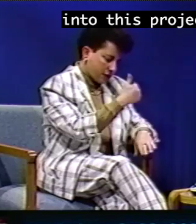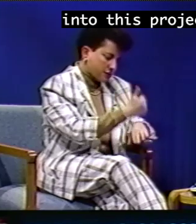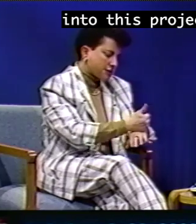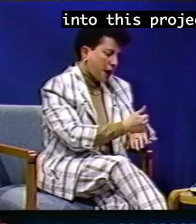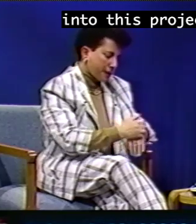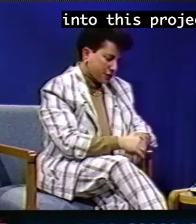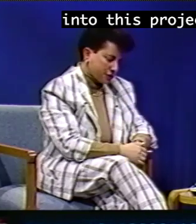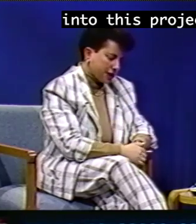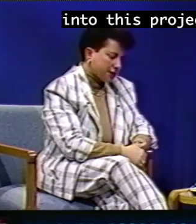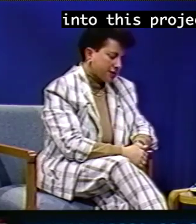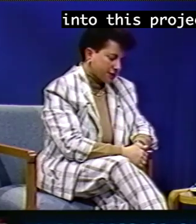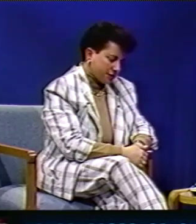project